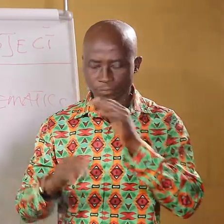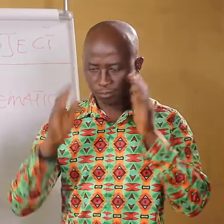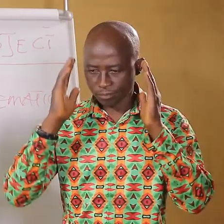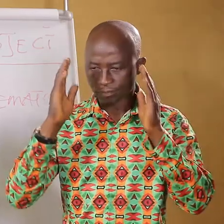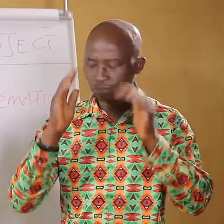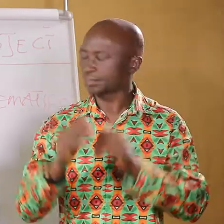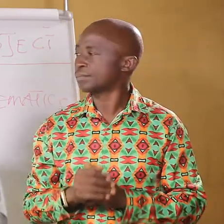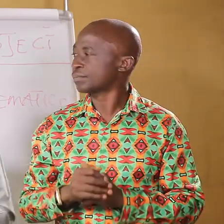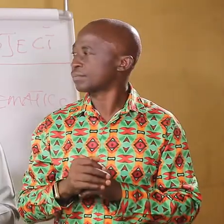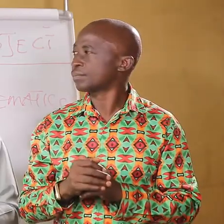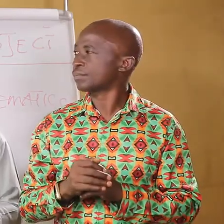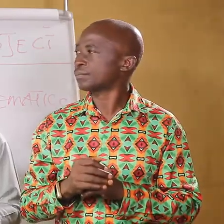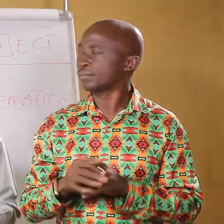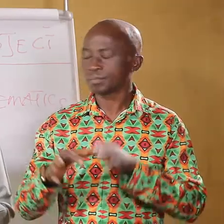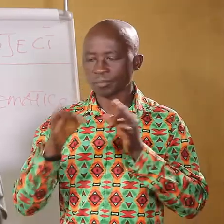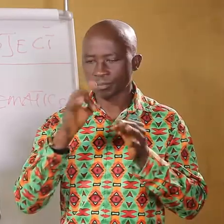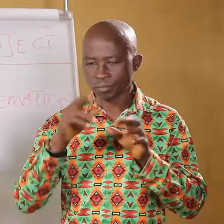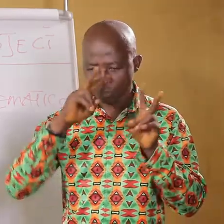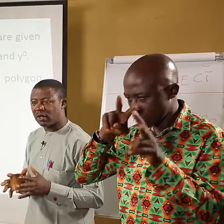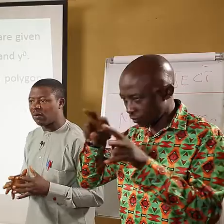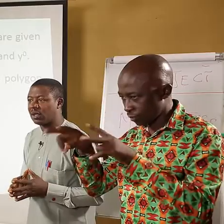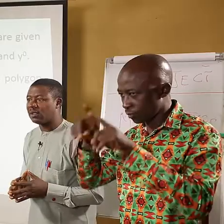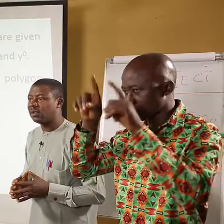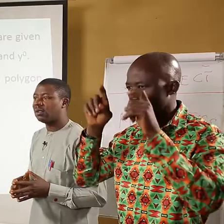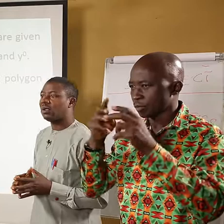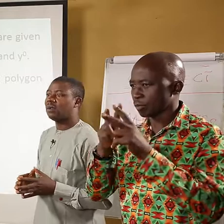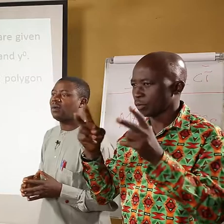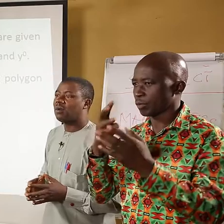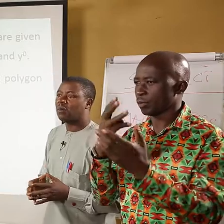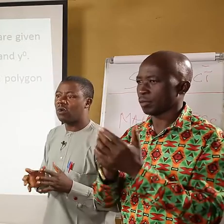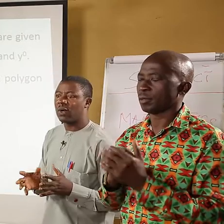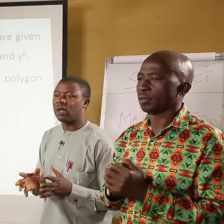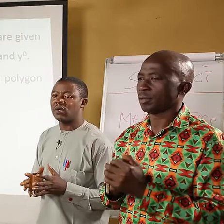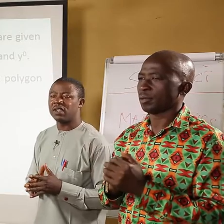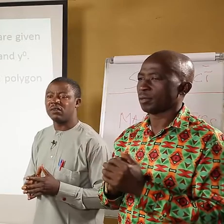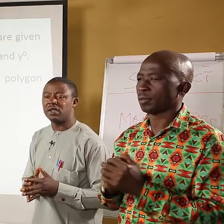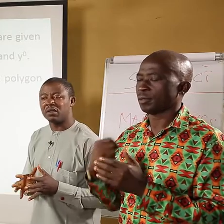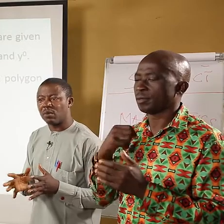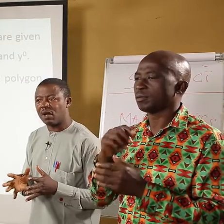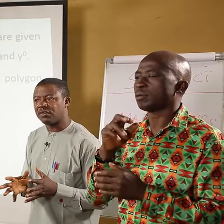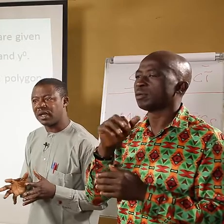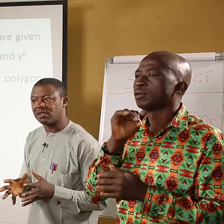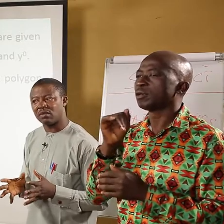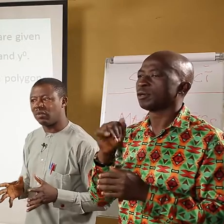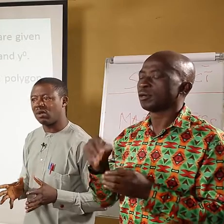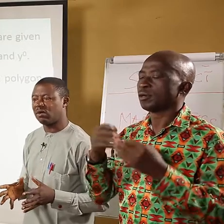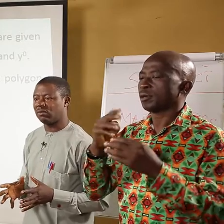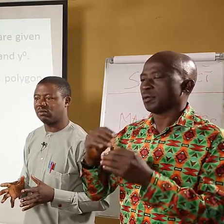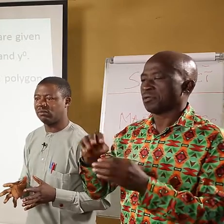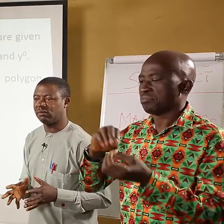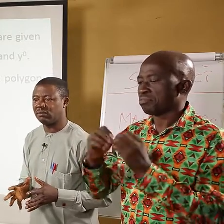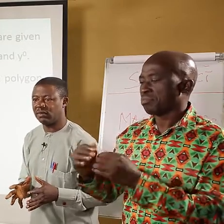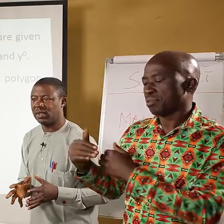student, if you observe the question very well, we were not given the number of sides of the